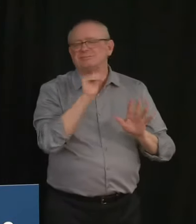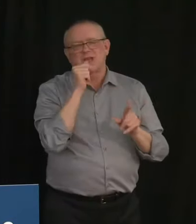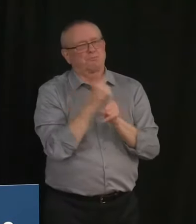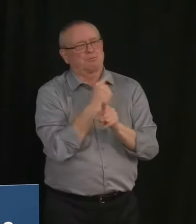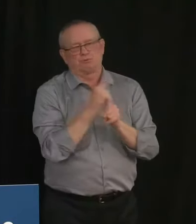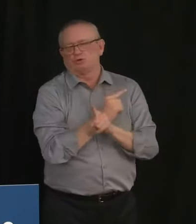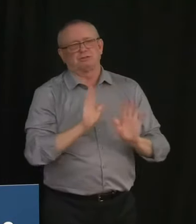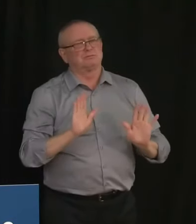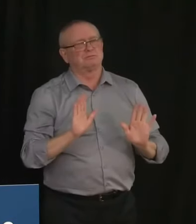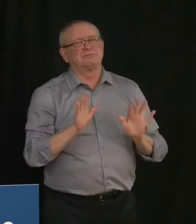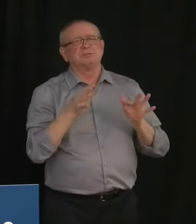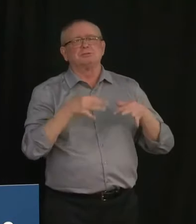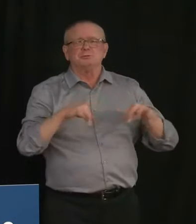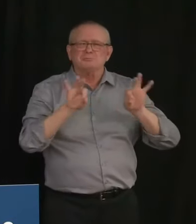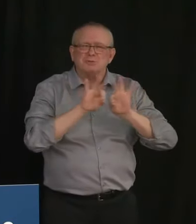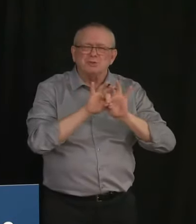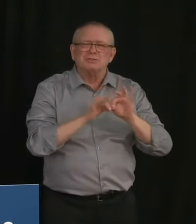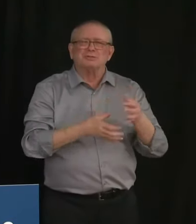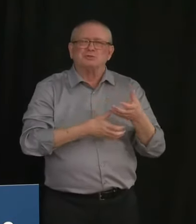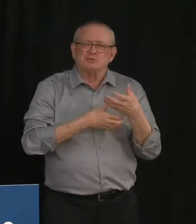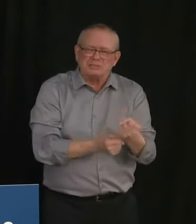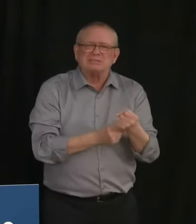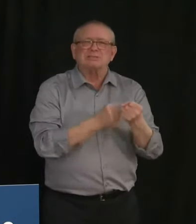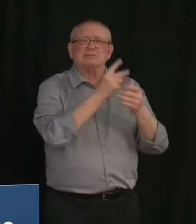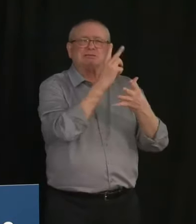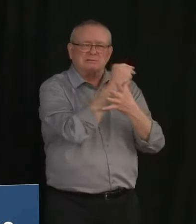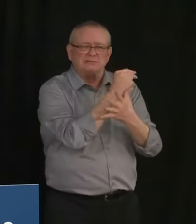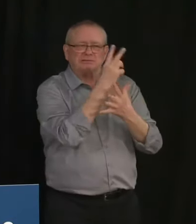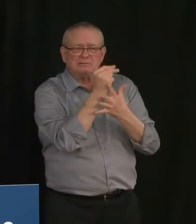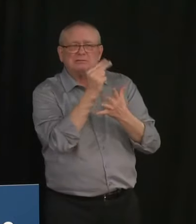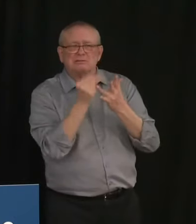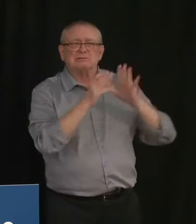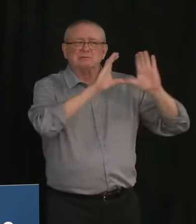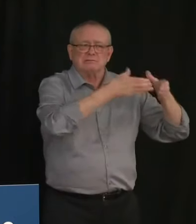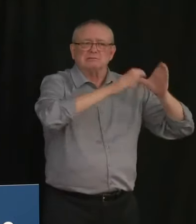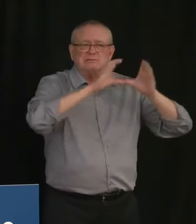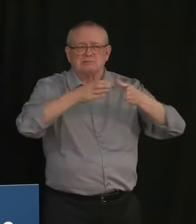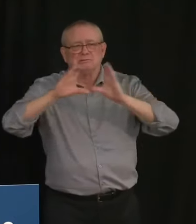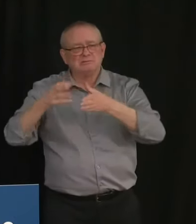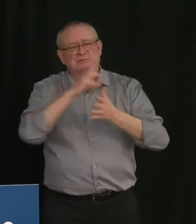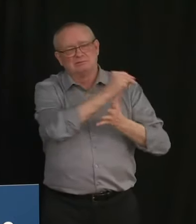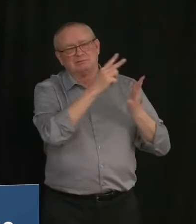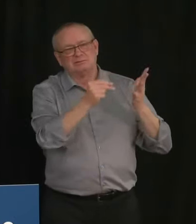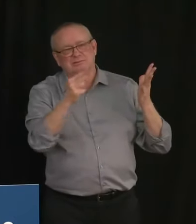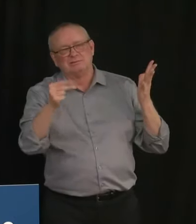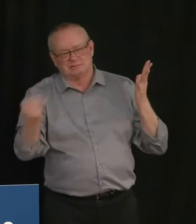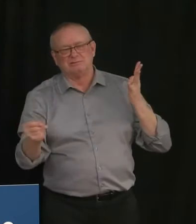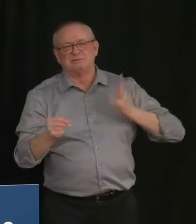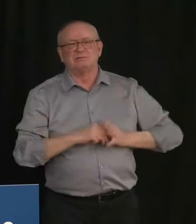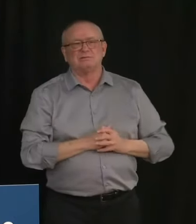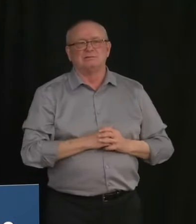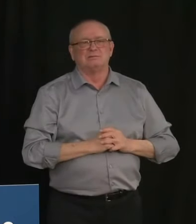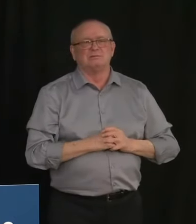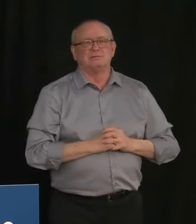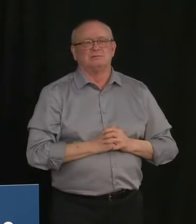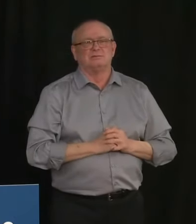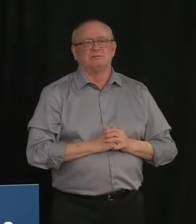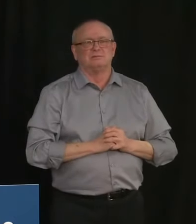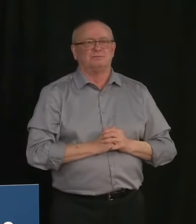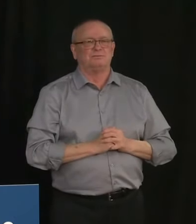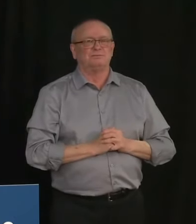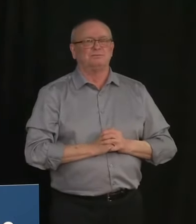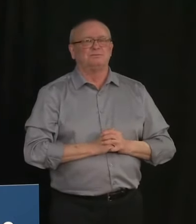allegations that have been made are unfortunate, and it is understandable why many would be upset. That being said,